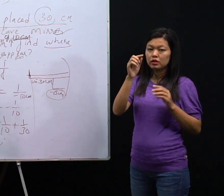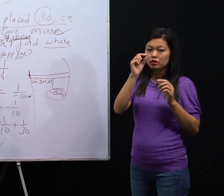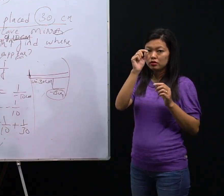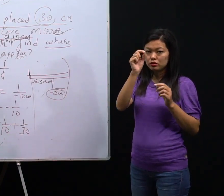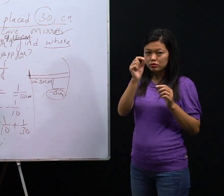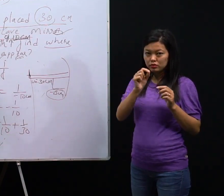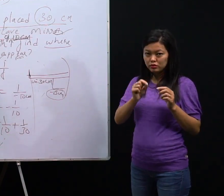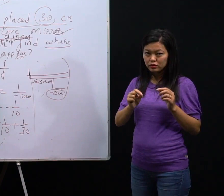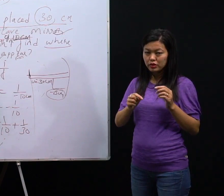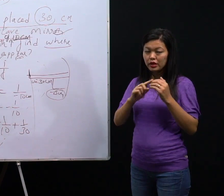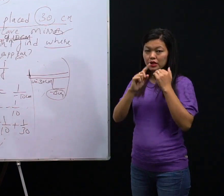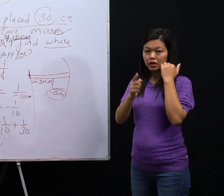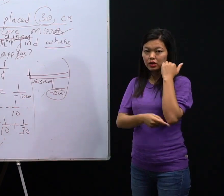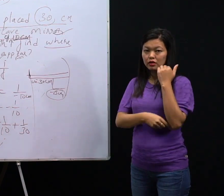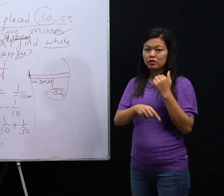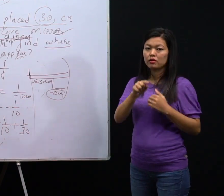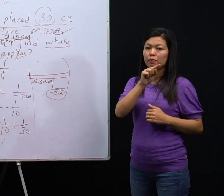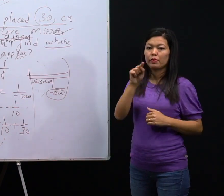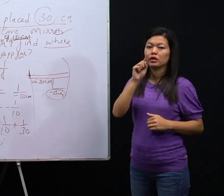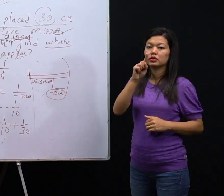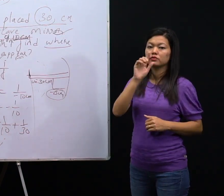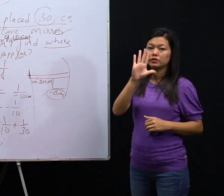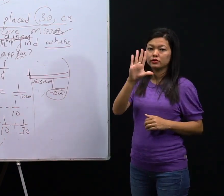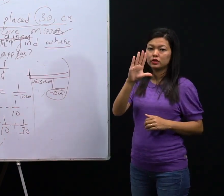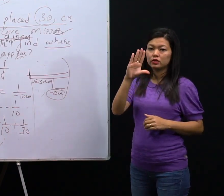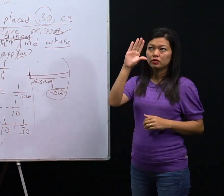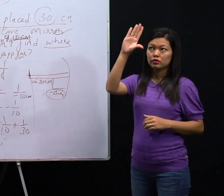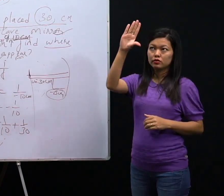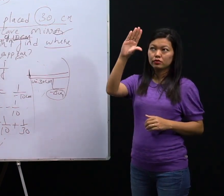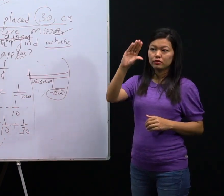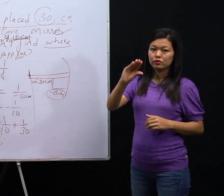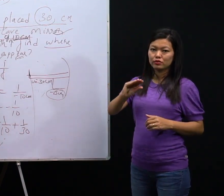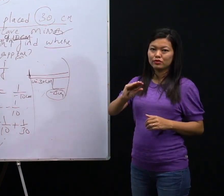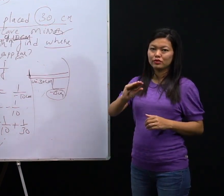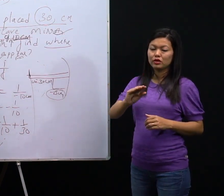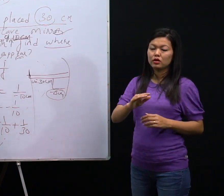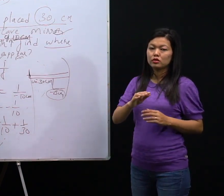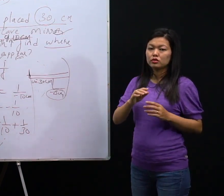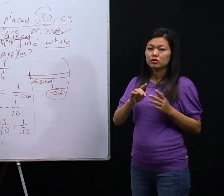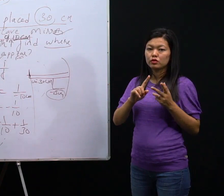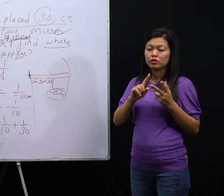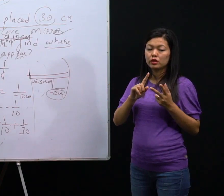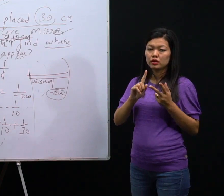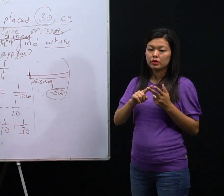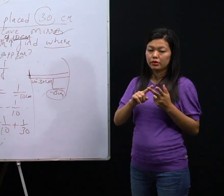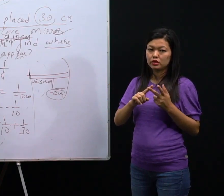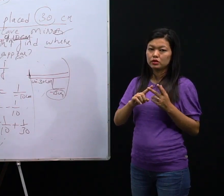the size of the object. So this is how we find the numerical, okay, using the mirror